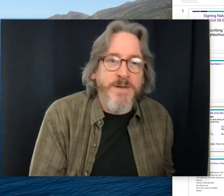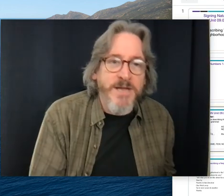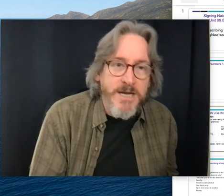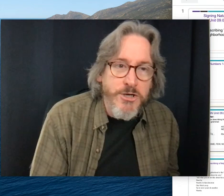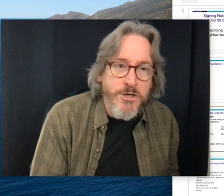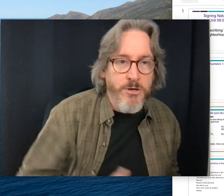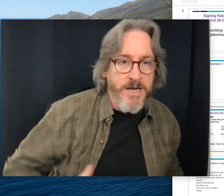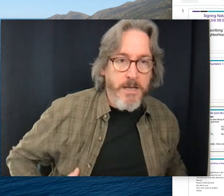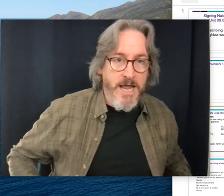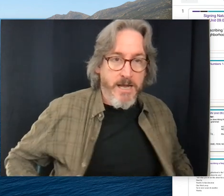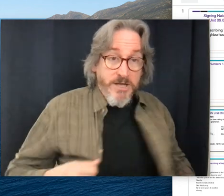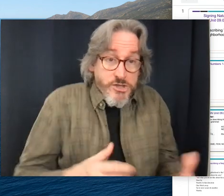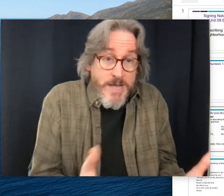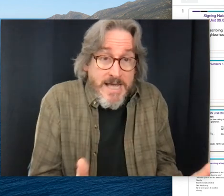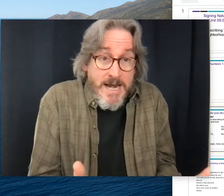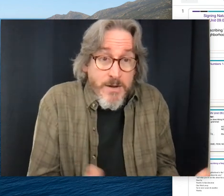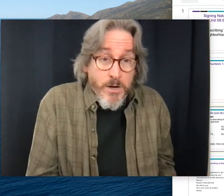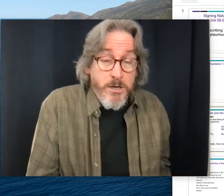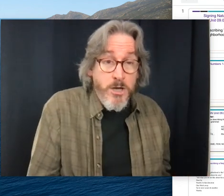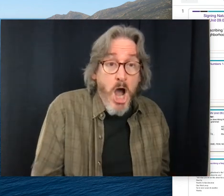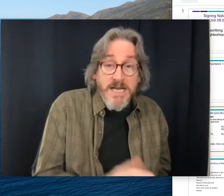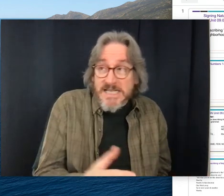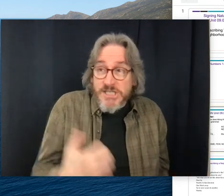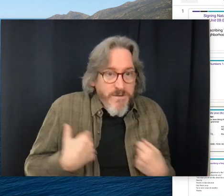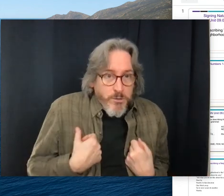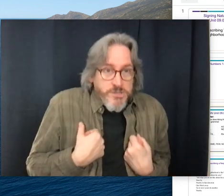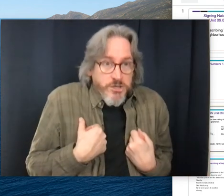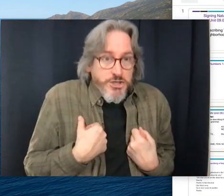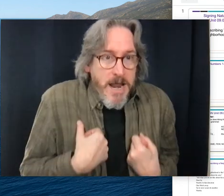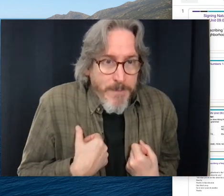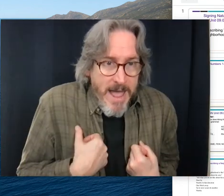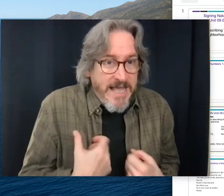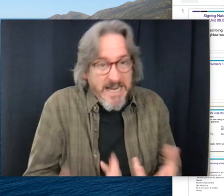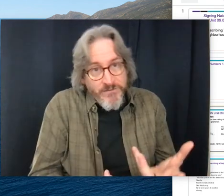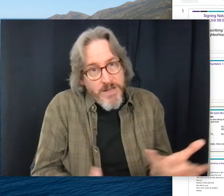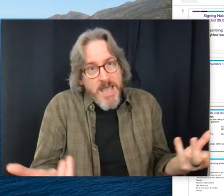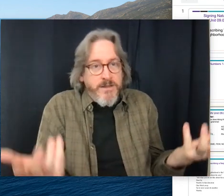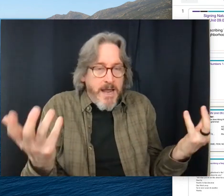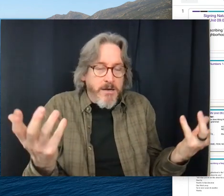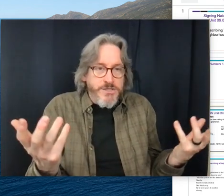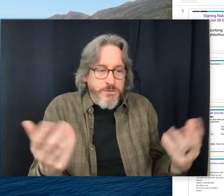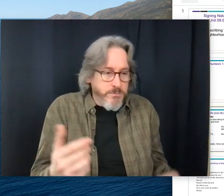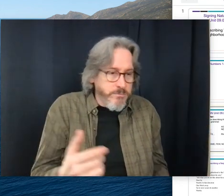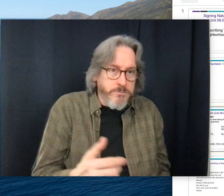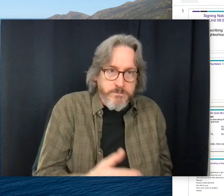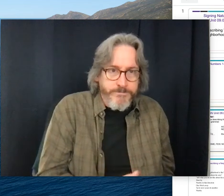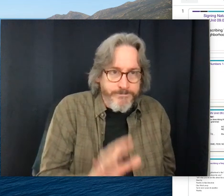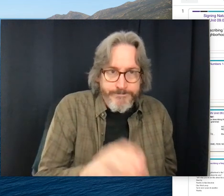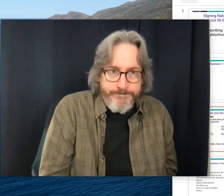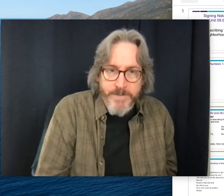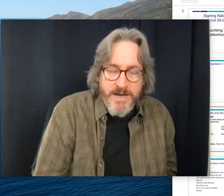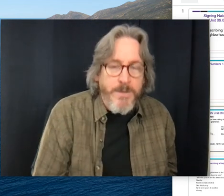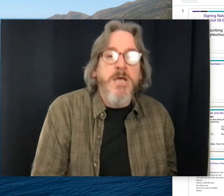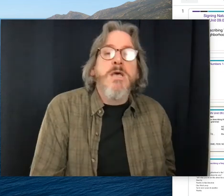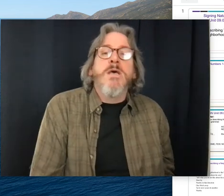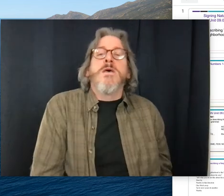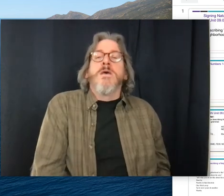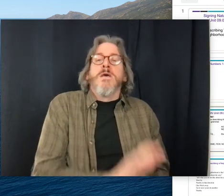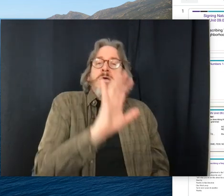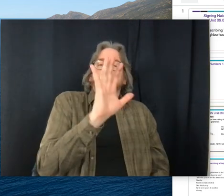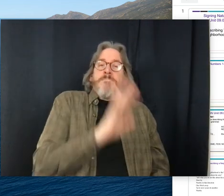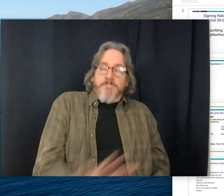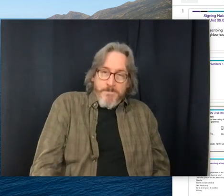could never be an interpreter in LA because you can't get anywhere unless you have a personal jetpack. And even then the air's too, anyway.